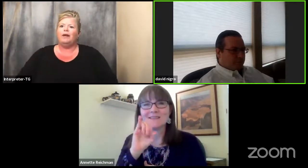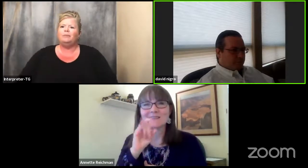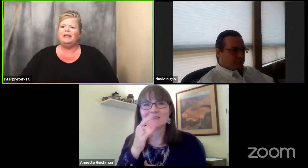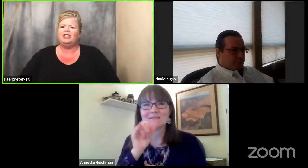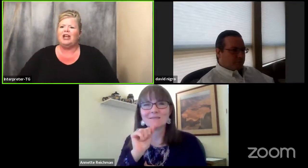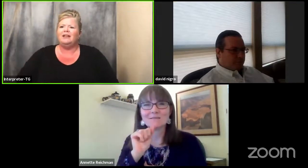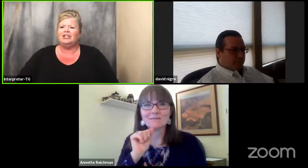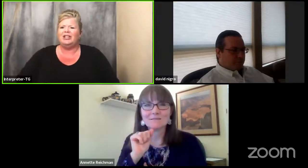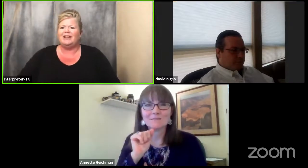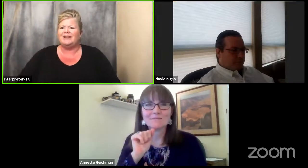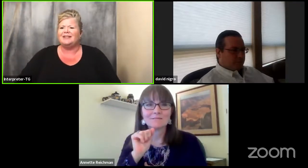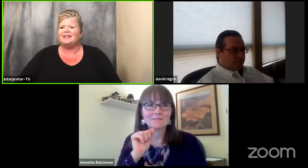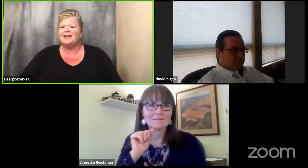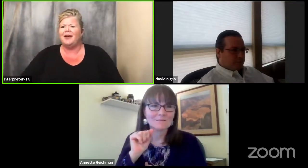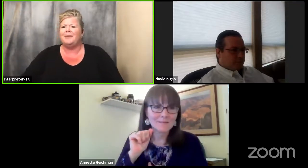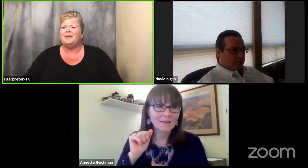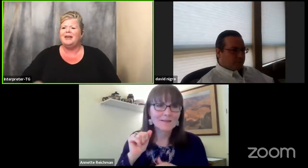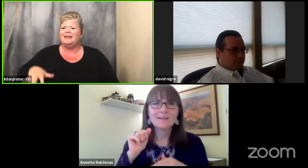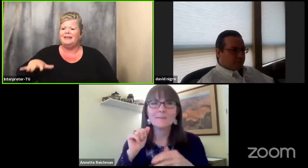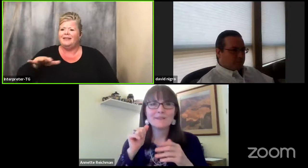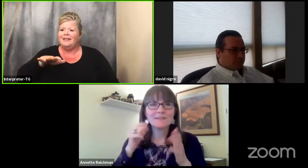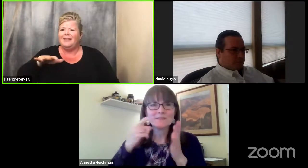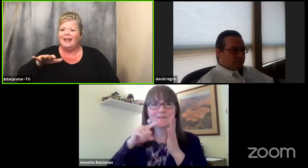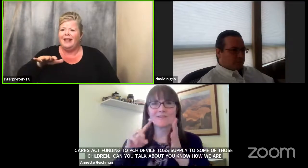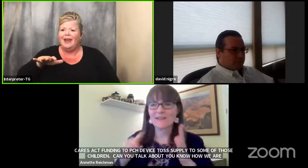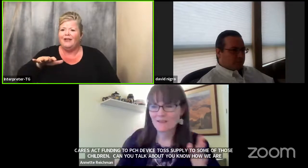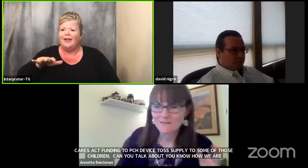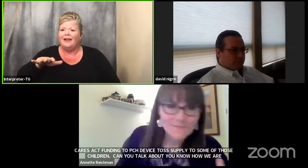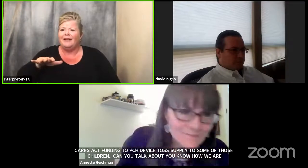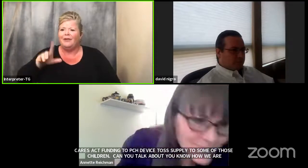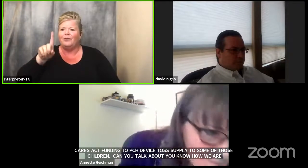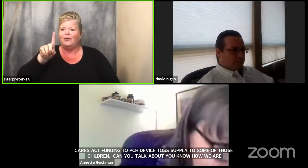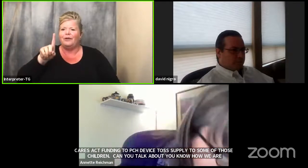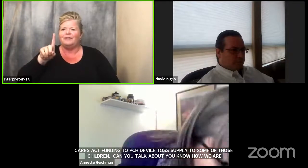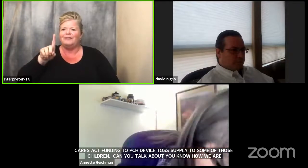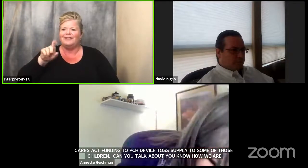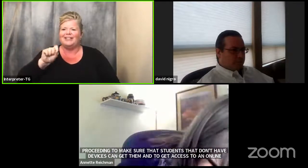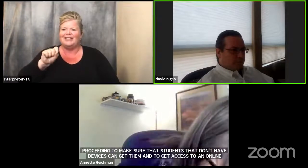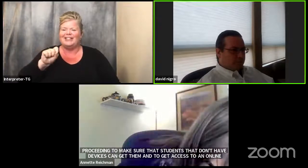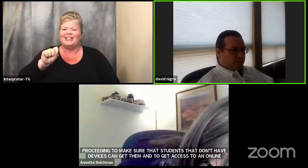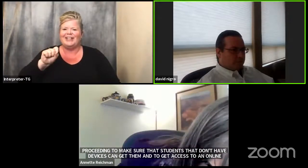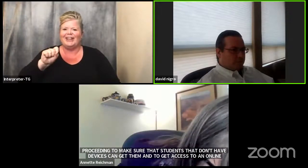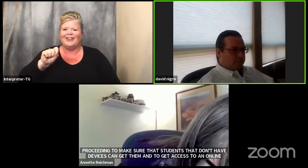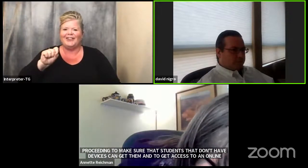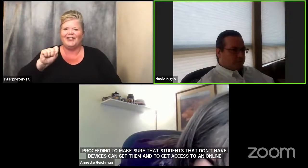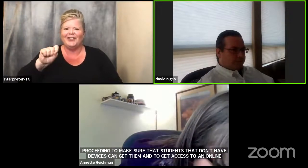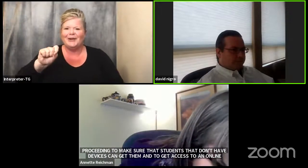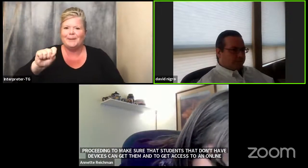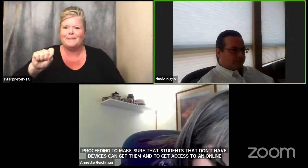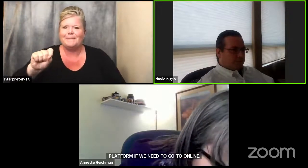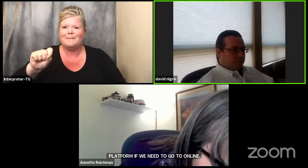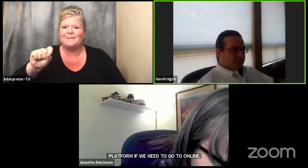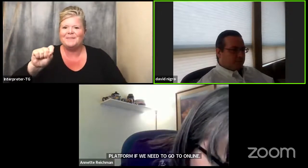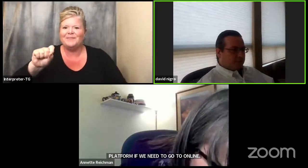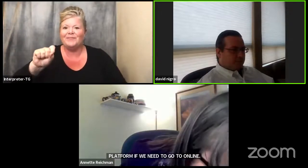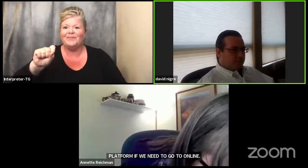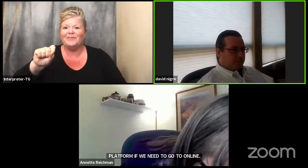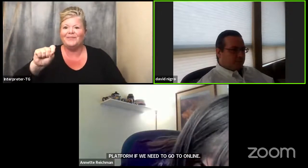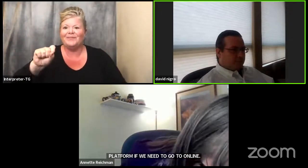So one big challenge is the area. Oh, hold on. She's checking her.